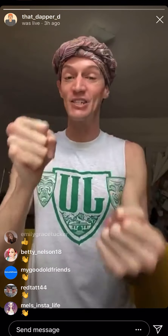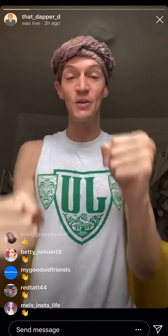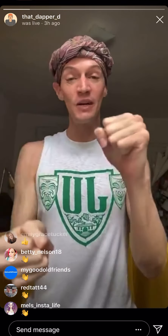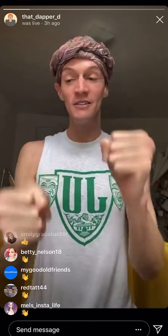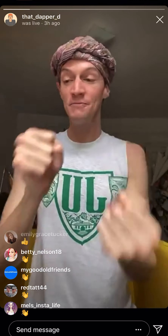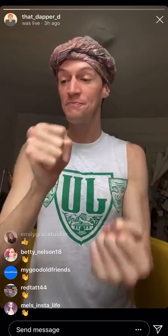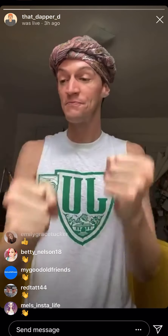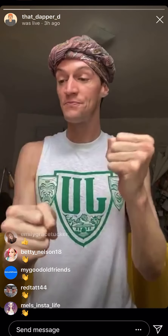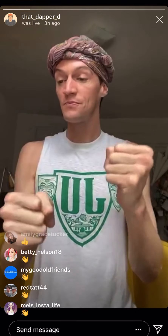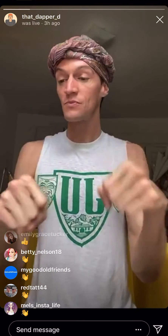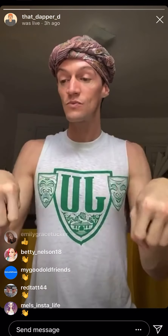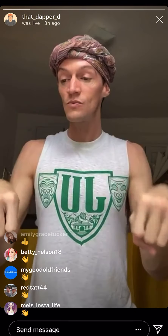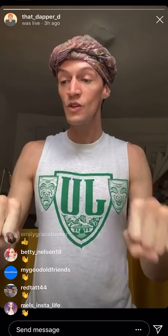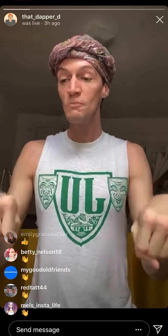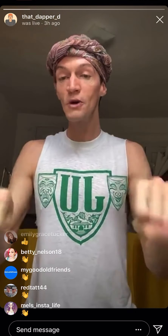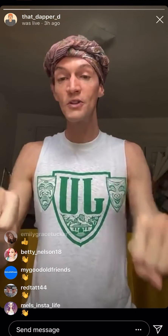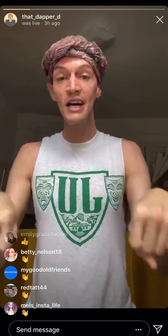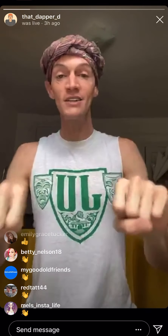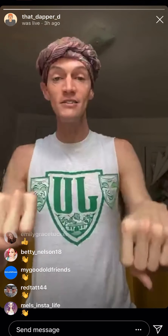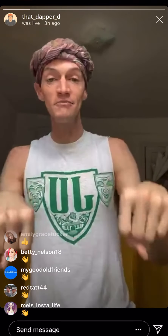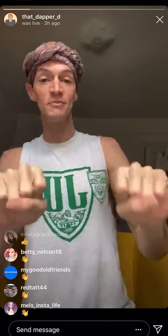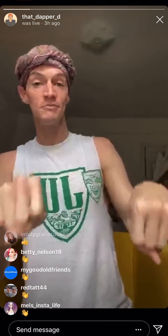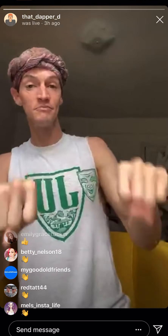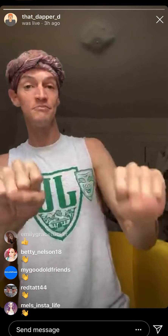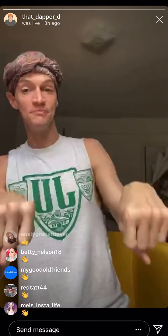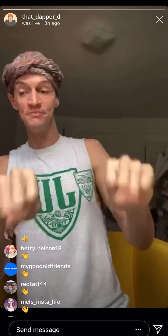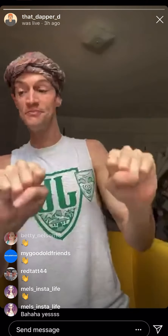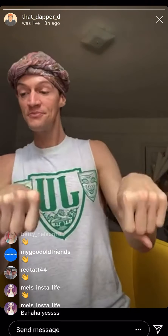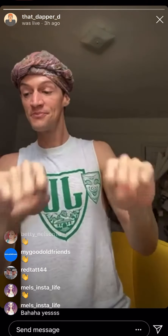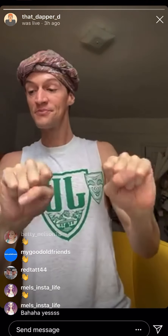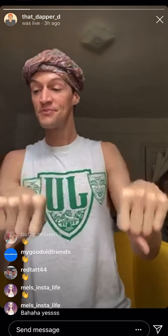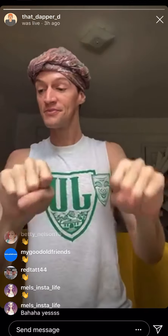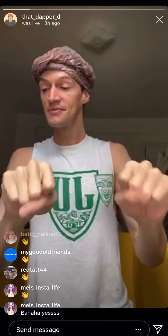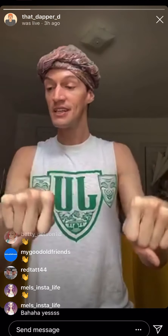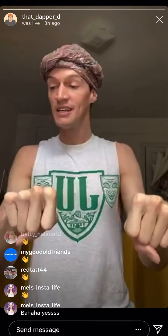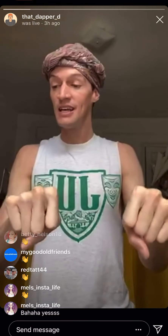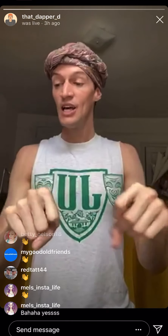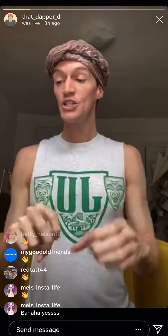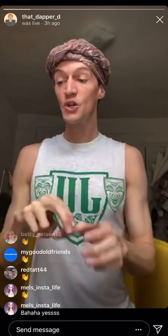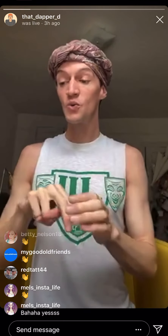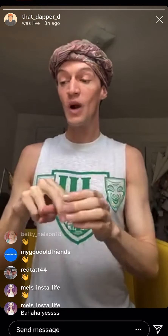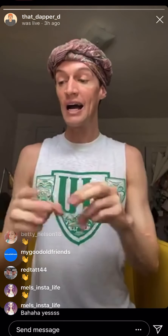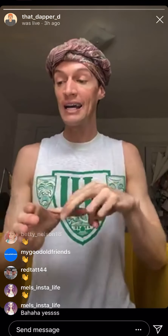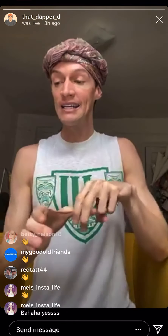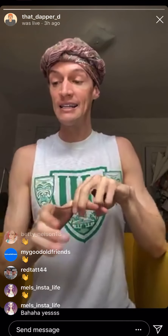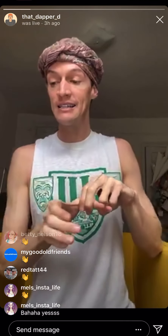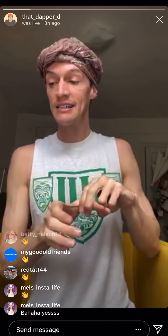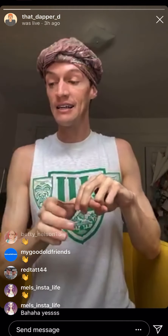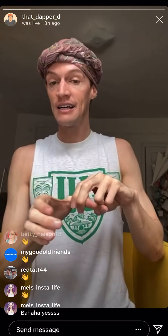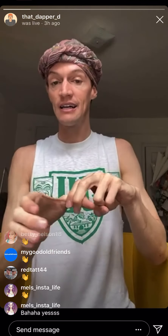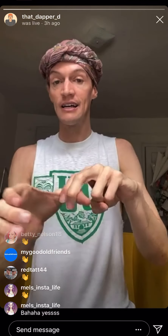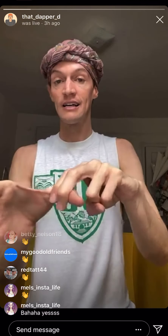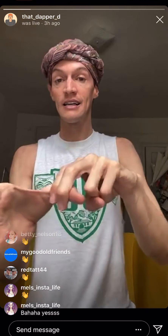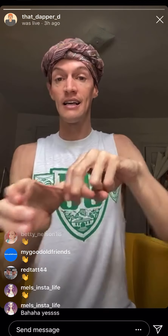wheel motorcycle mm-hmm to ride um